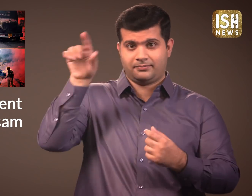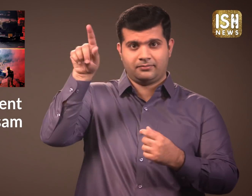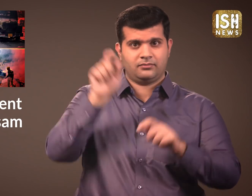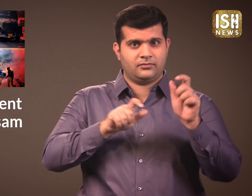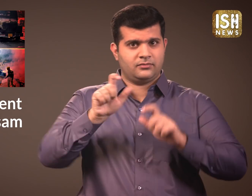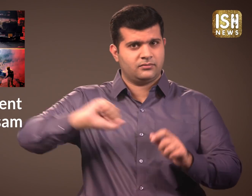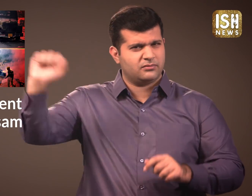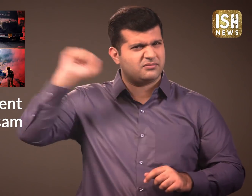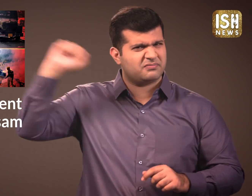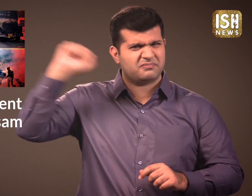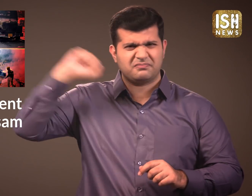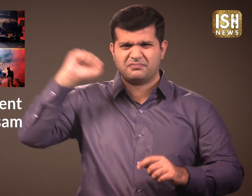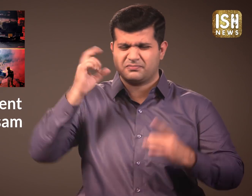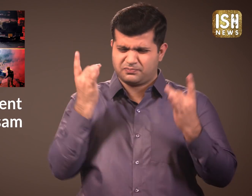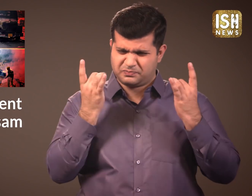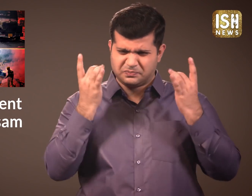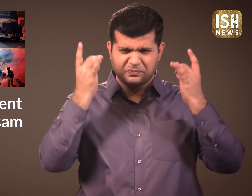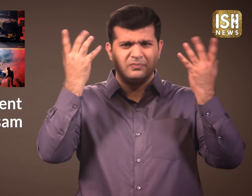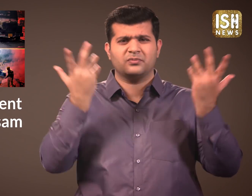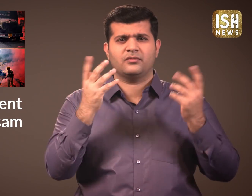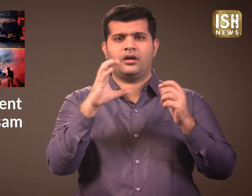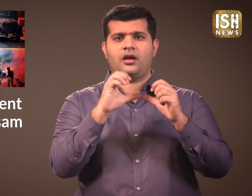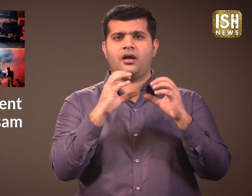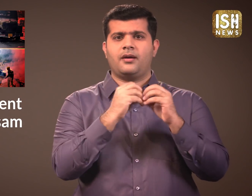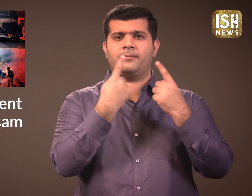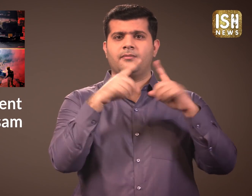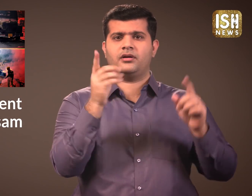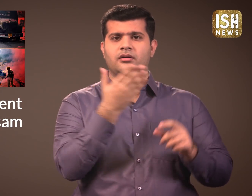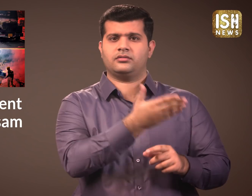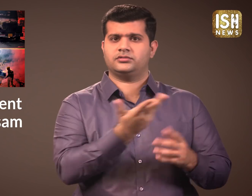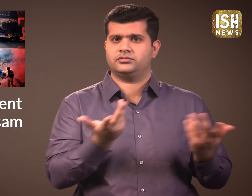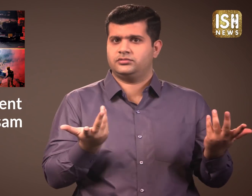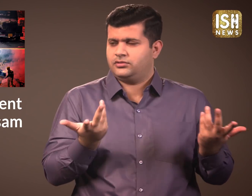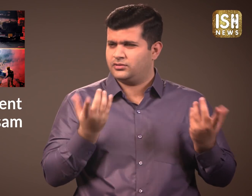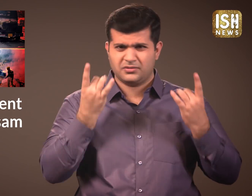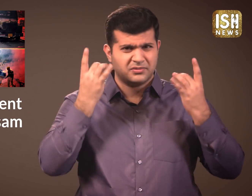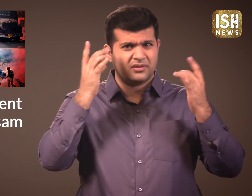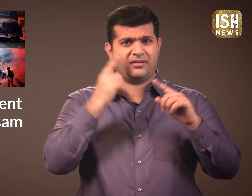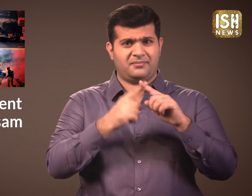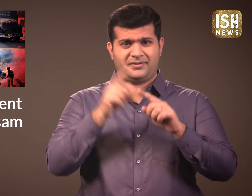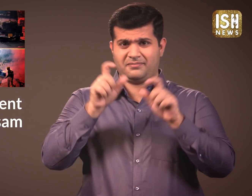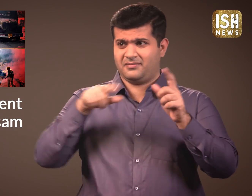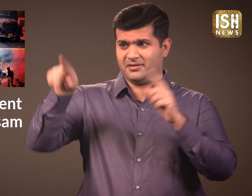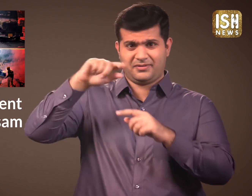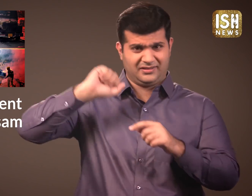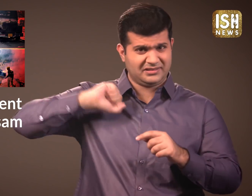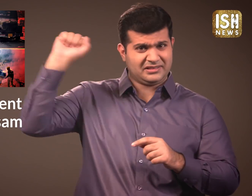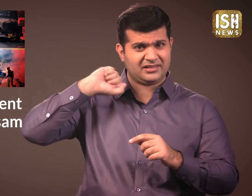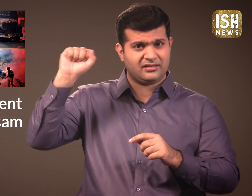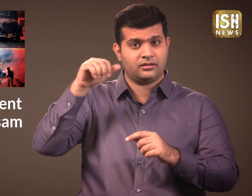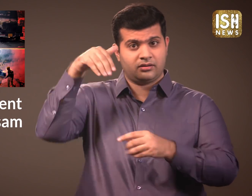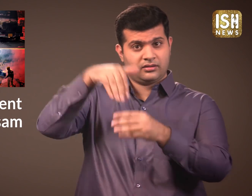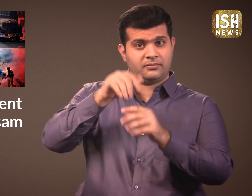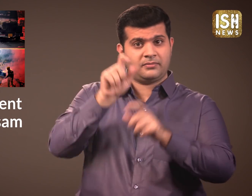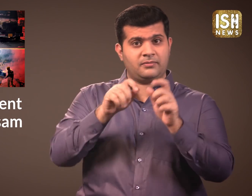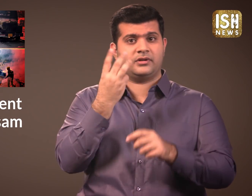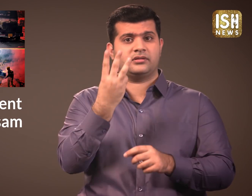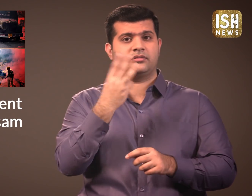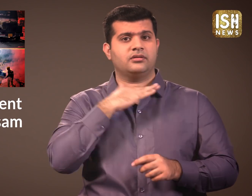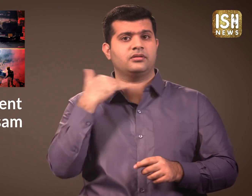The people of Assam are aggressively protesting the Citizenship Amendment Bill. 3 people have died till now